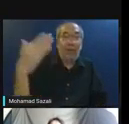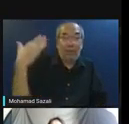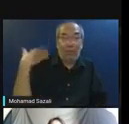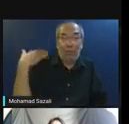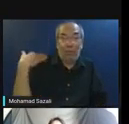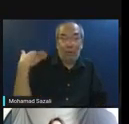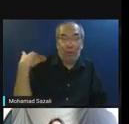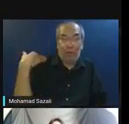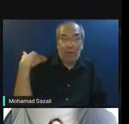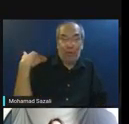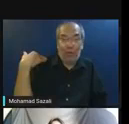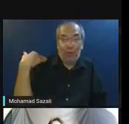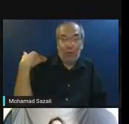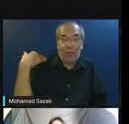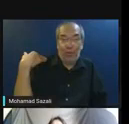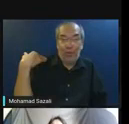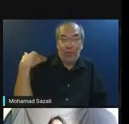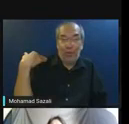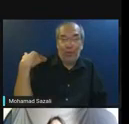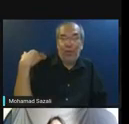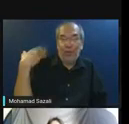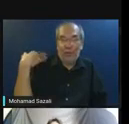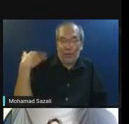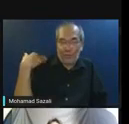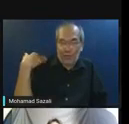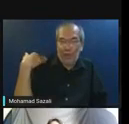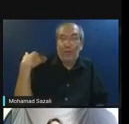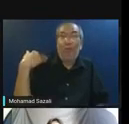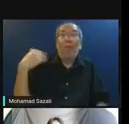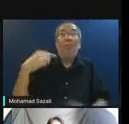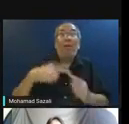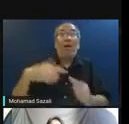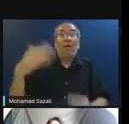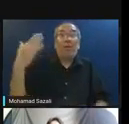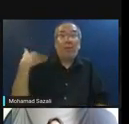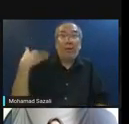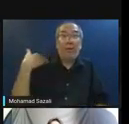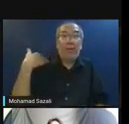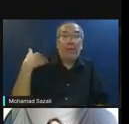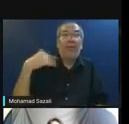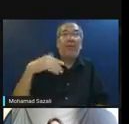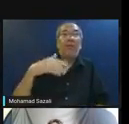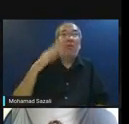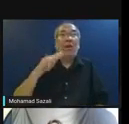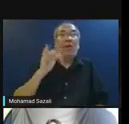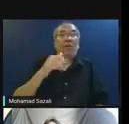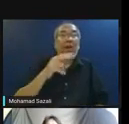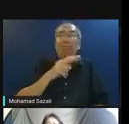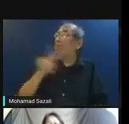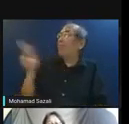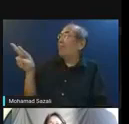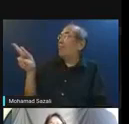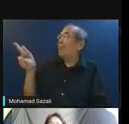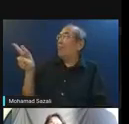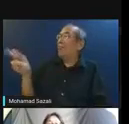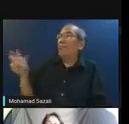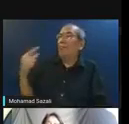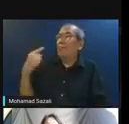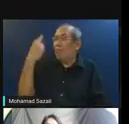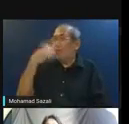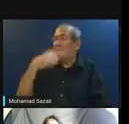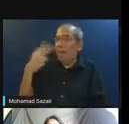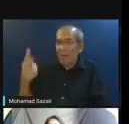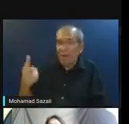sorry. It's normally how you want to call a deaf person, you have to tap them on their shoulder. Okay. So you tap them